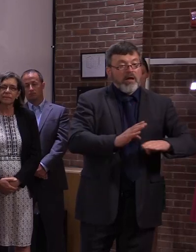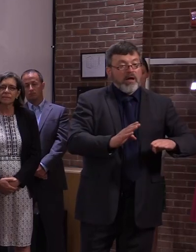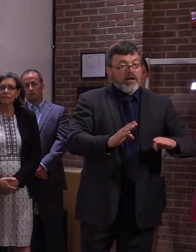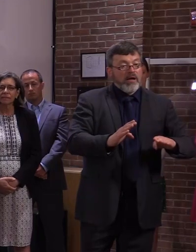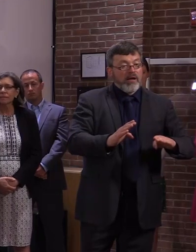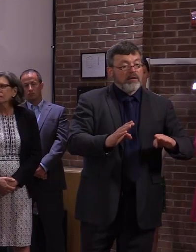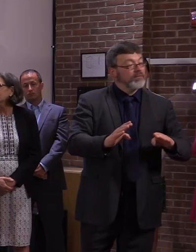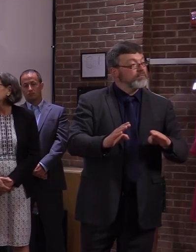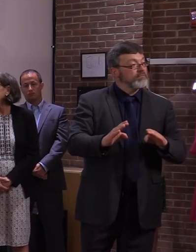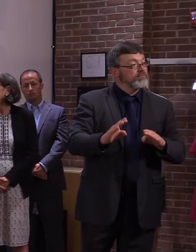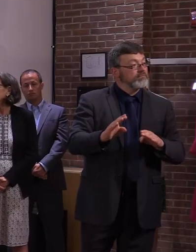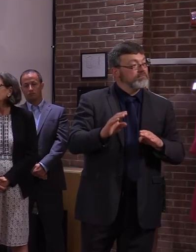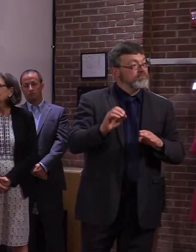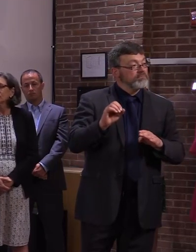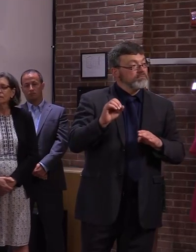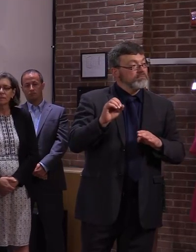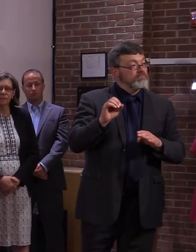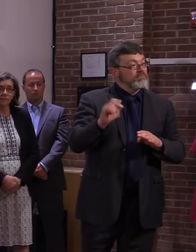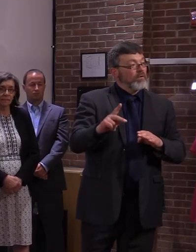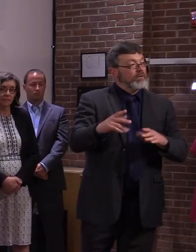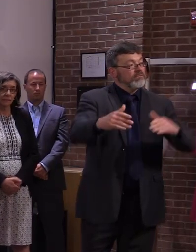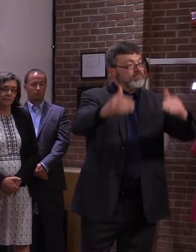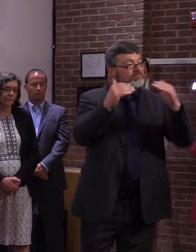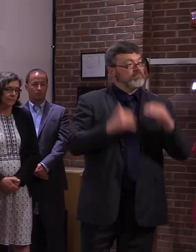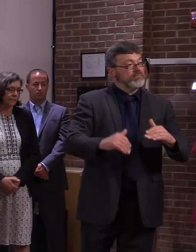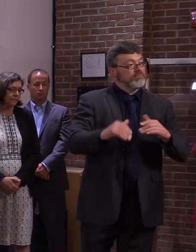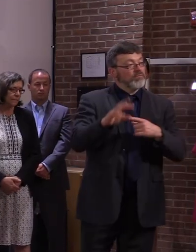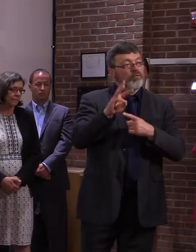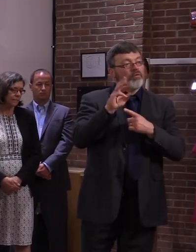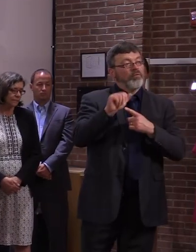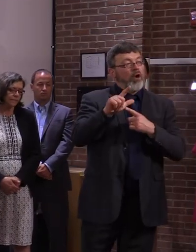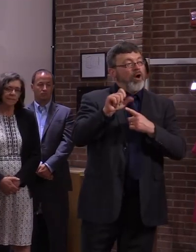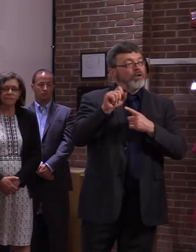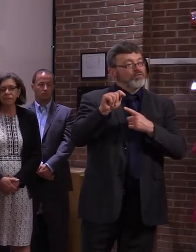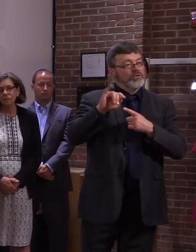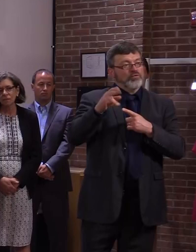Okay, we'll move to Julie from the Wall Street Journal.